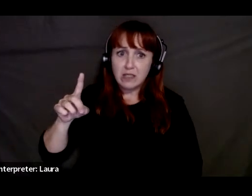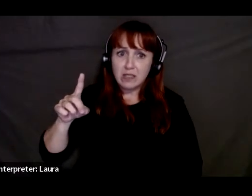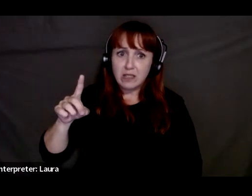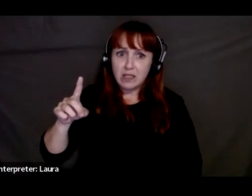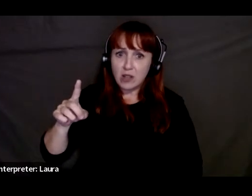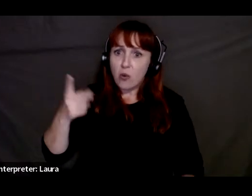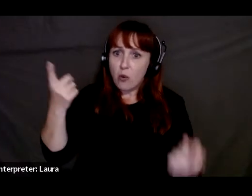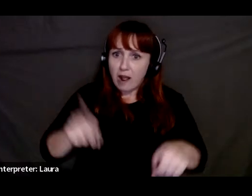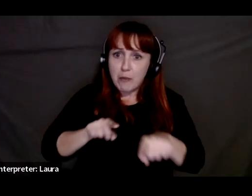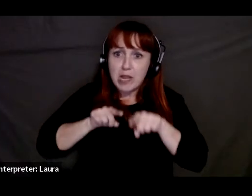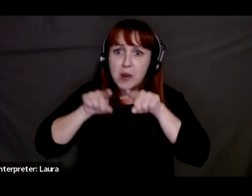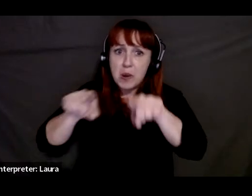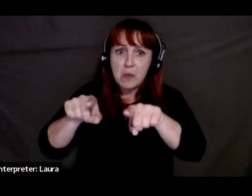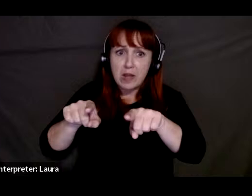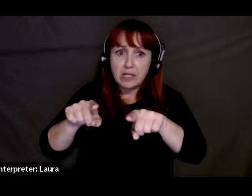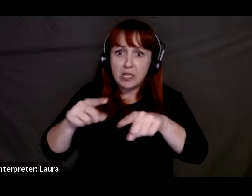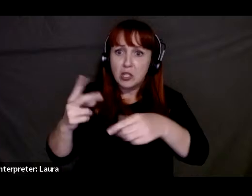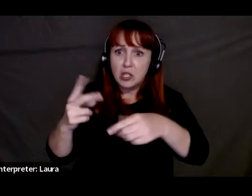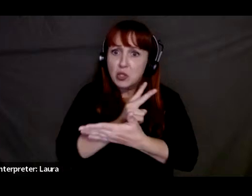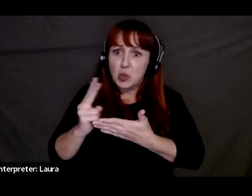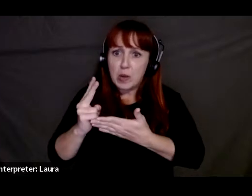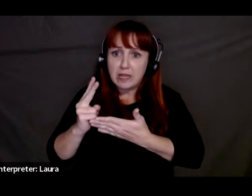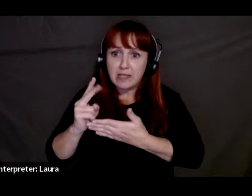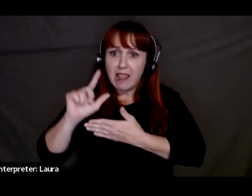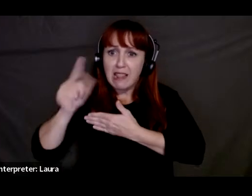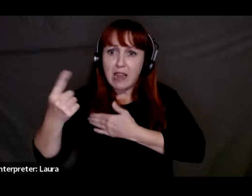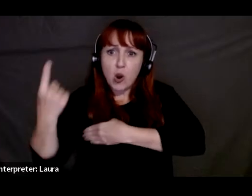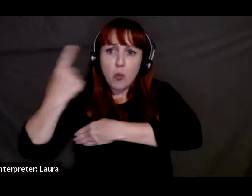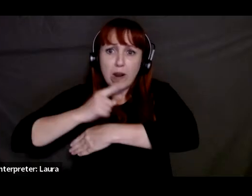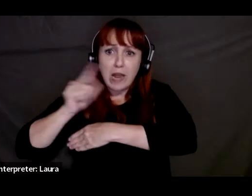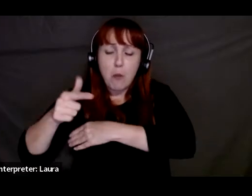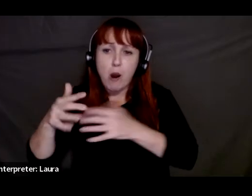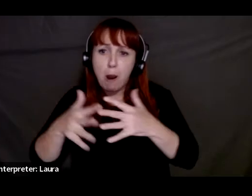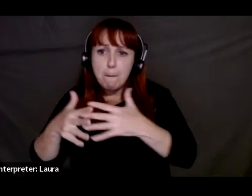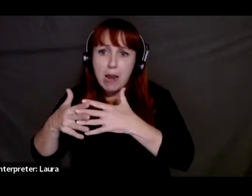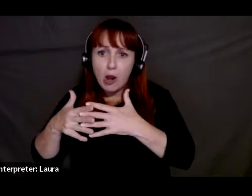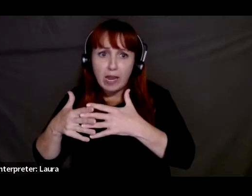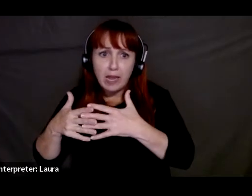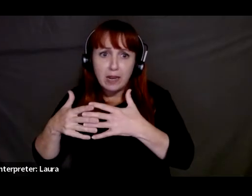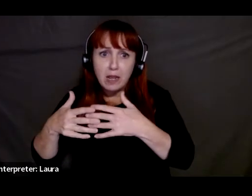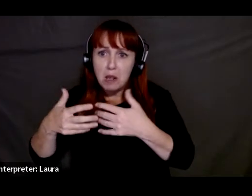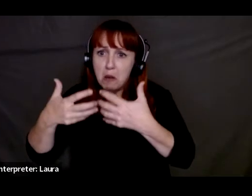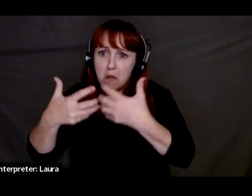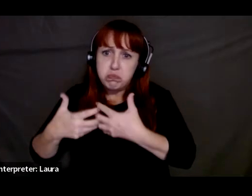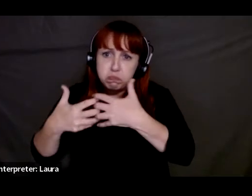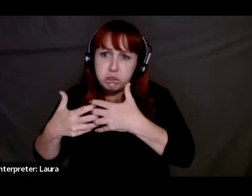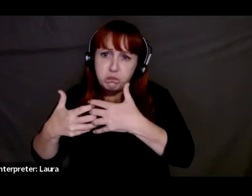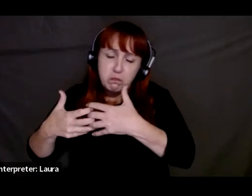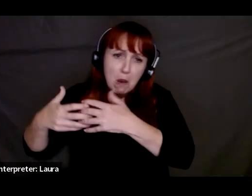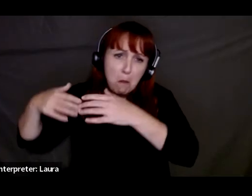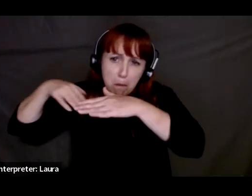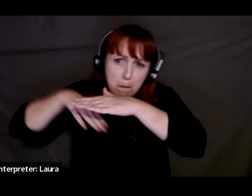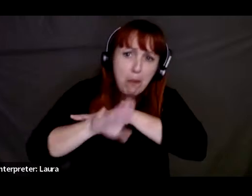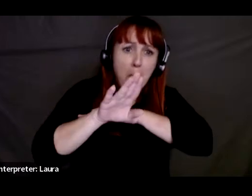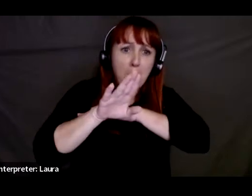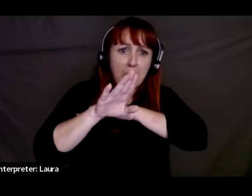Nang. The next day he was killed by American mortar. It busted out him.